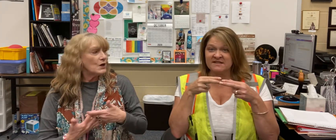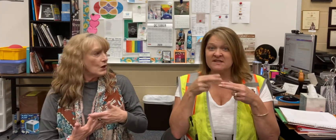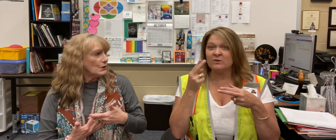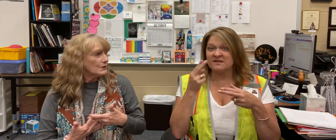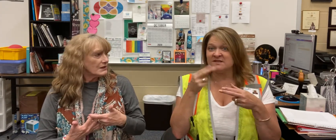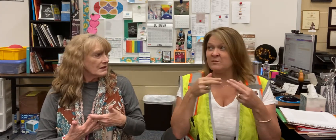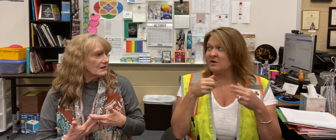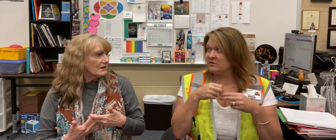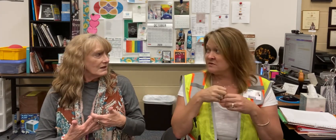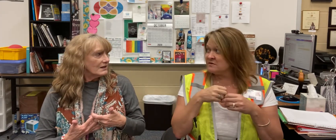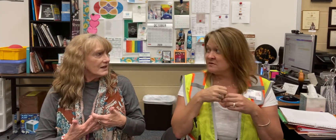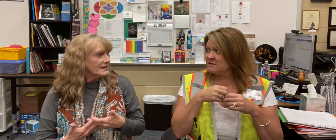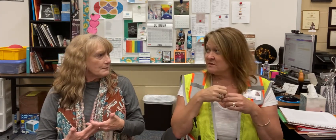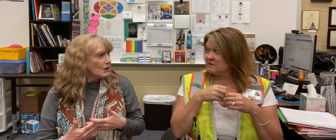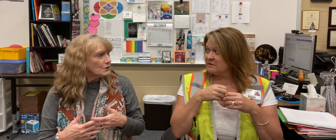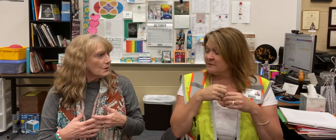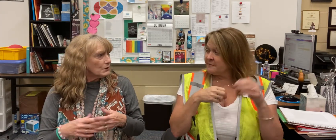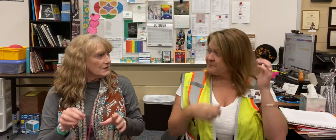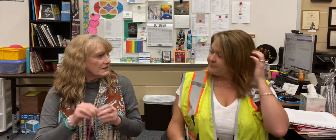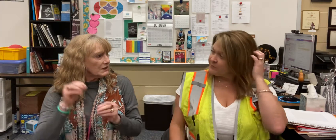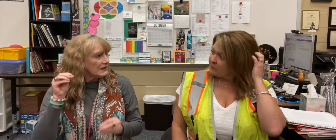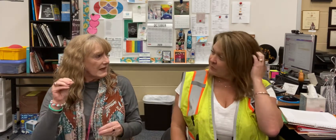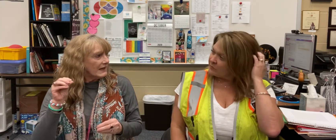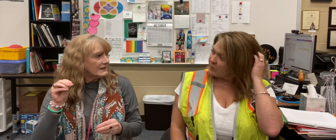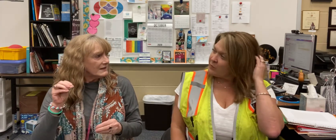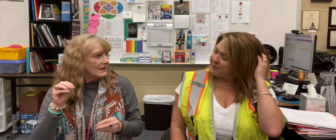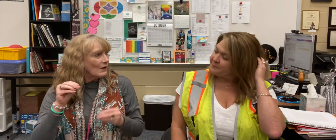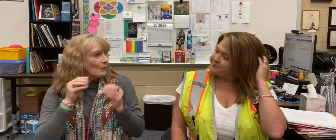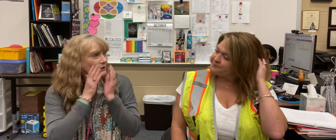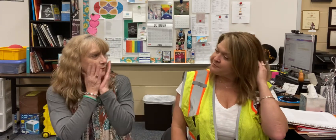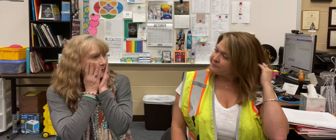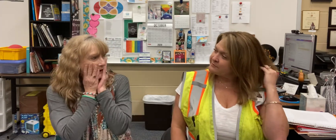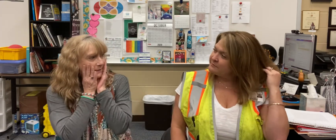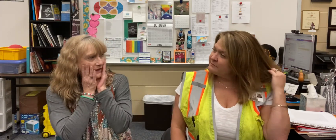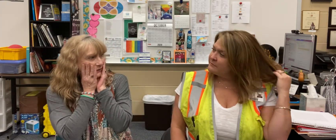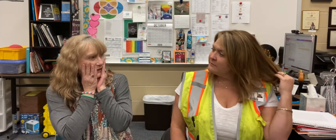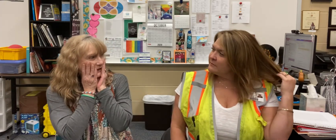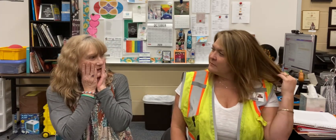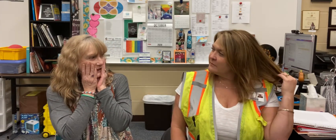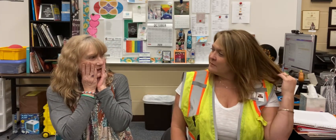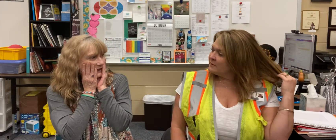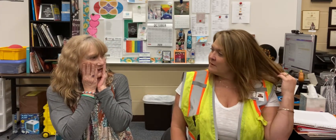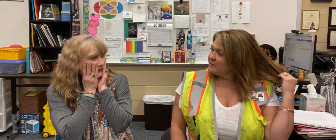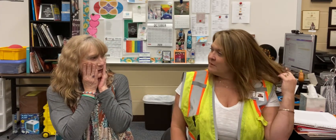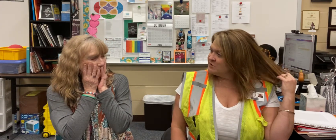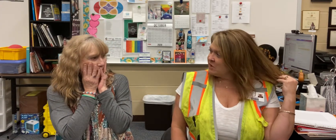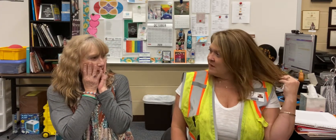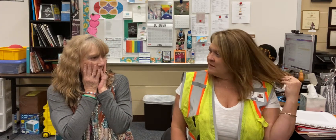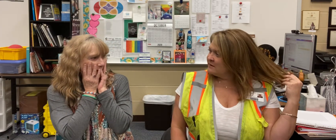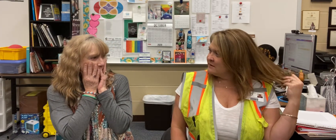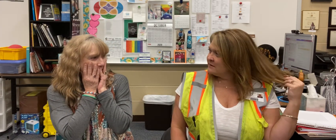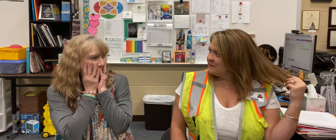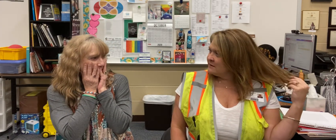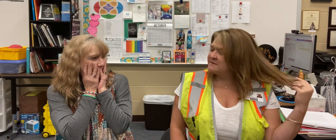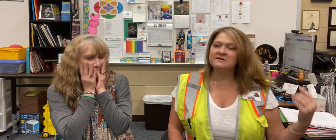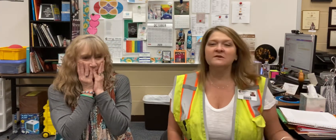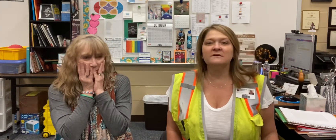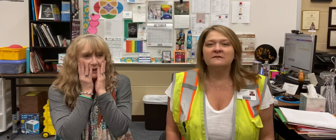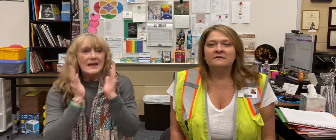That were the same notes. Yeah, same notes almost until the end. Right. Wonder what would happen if we did do it 4 beats apart. Let's do it. It